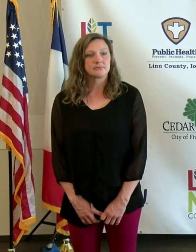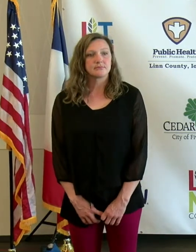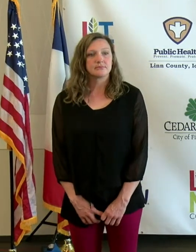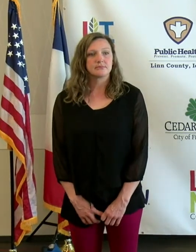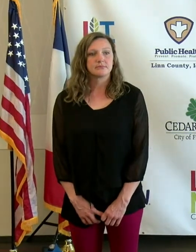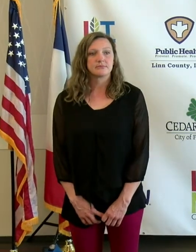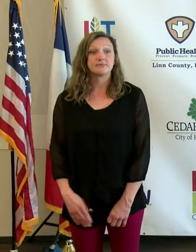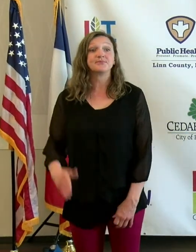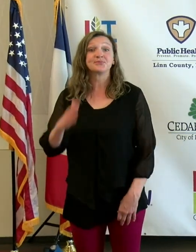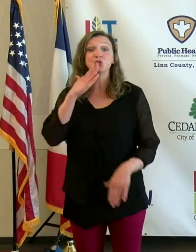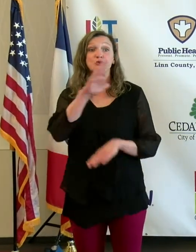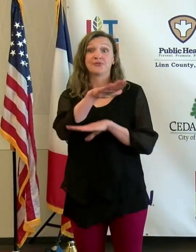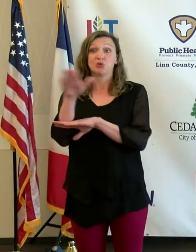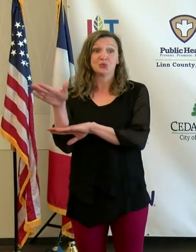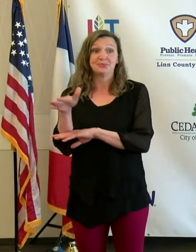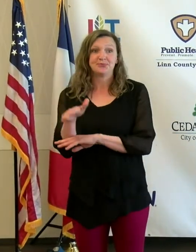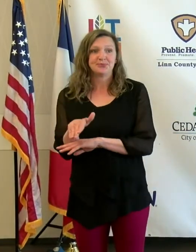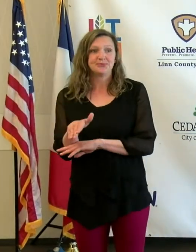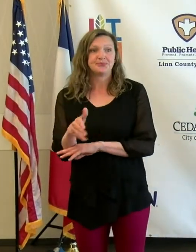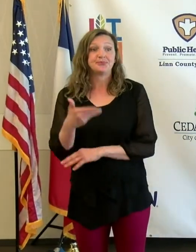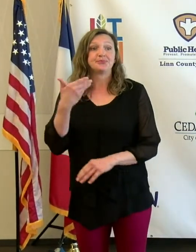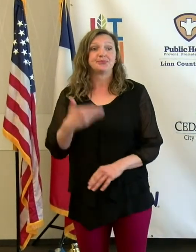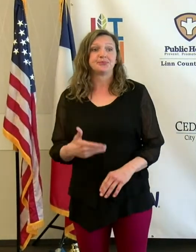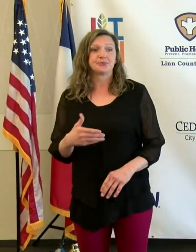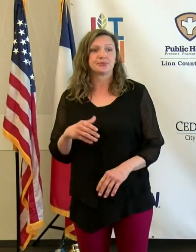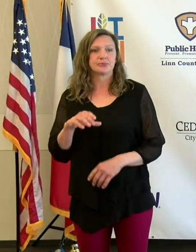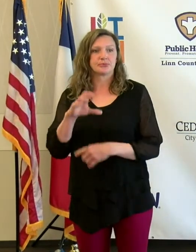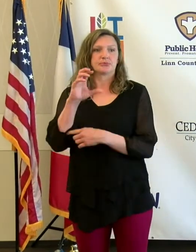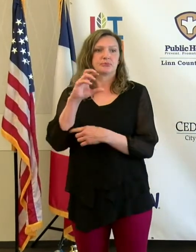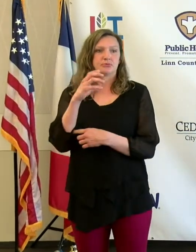Good afternoon. I'm Cedar Rapids Mayor Brad Hart.